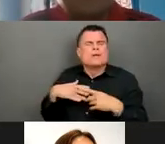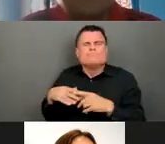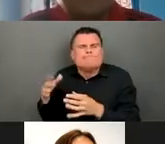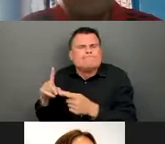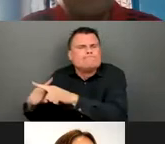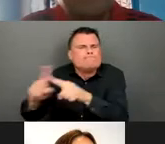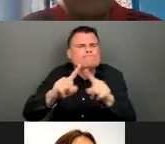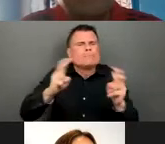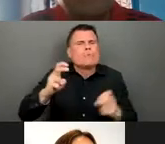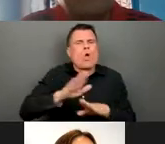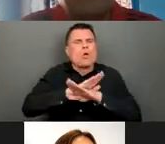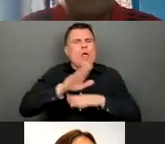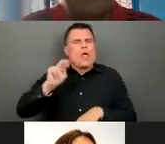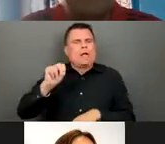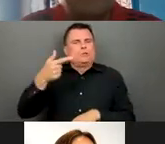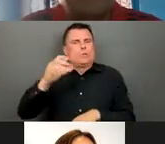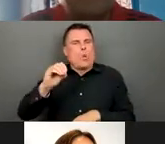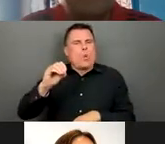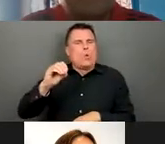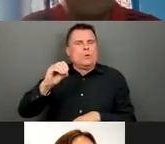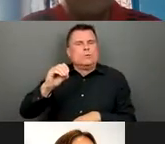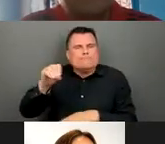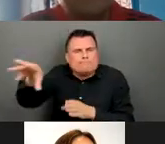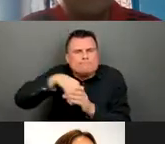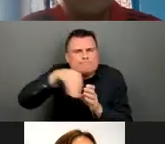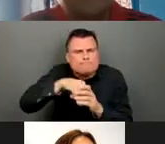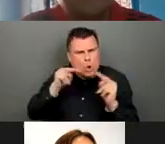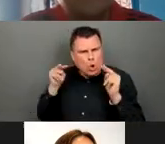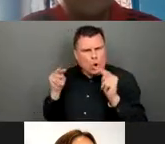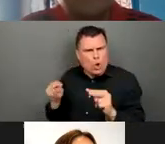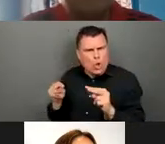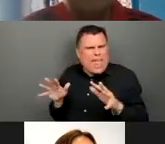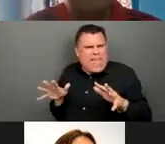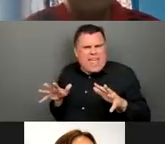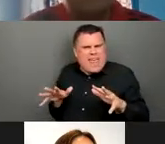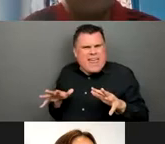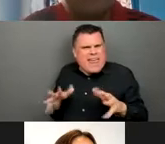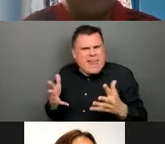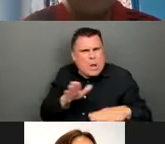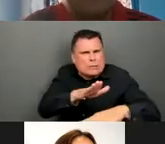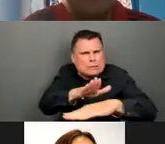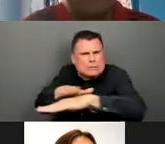inclusive response, recovery, and preparedness activities.